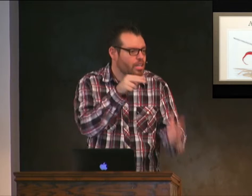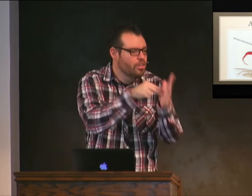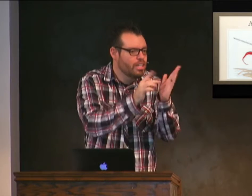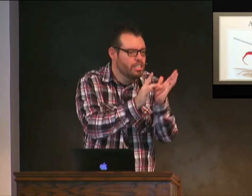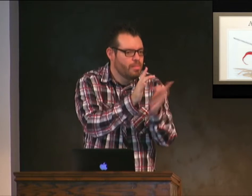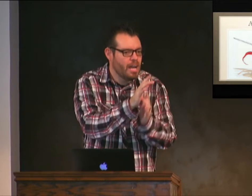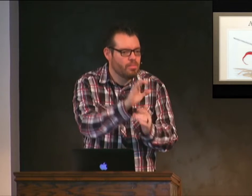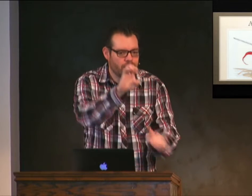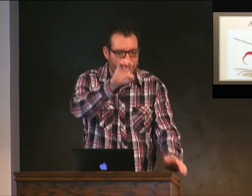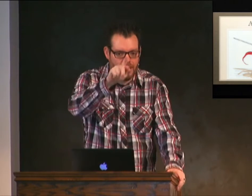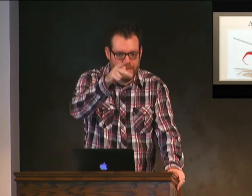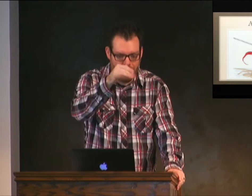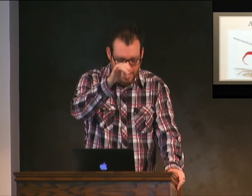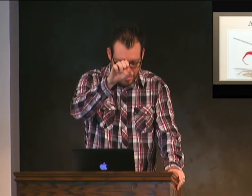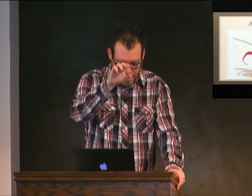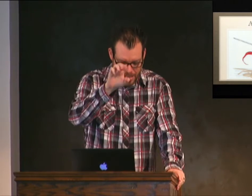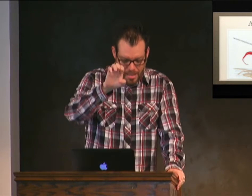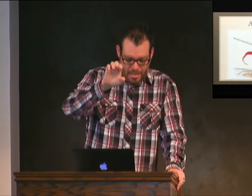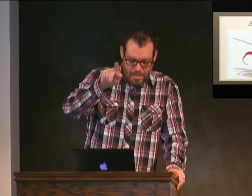You can look in your Bible,